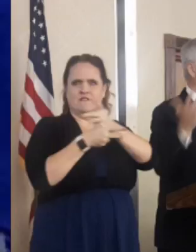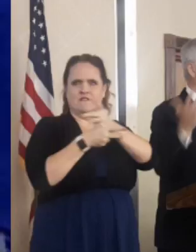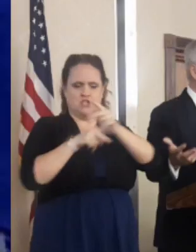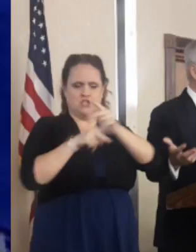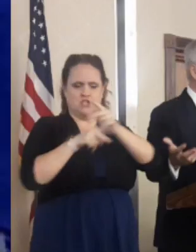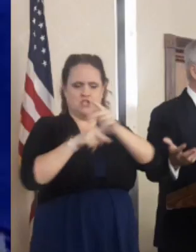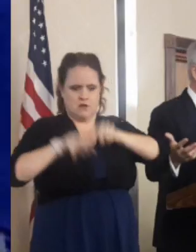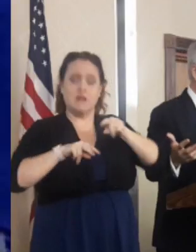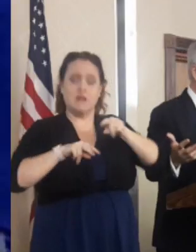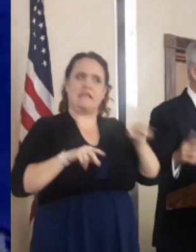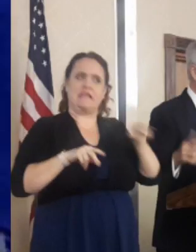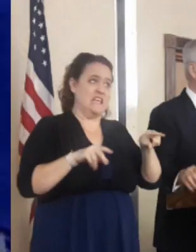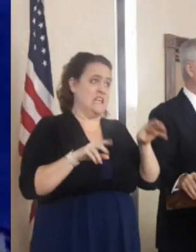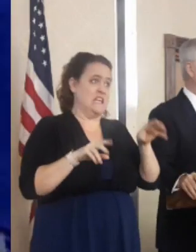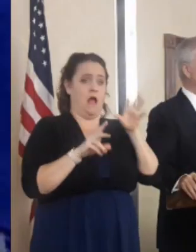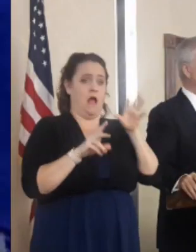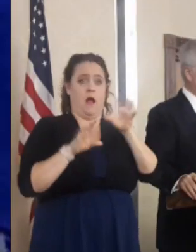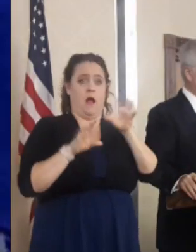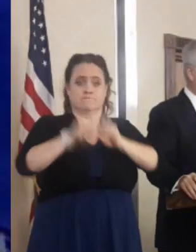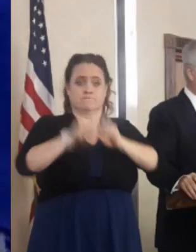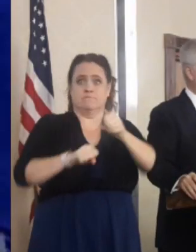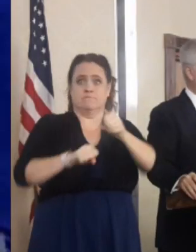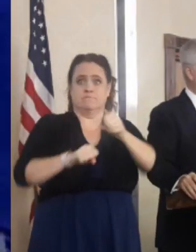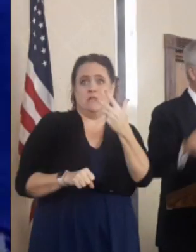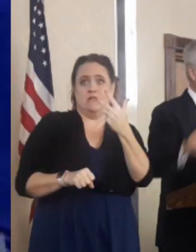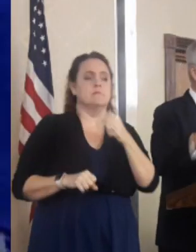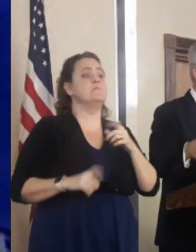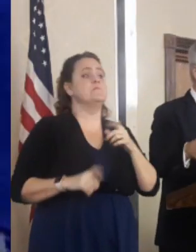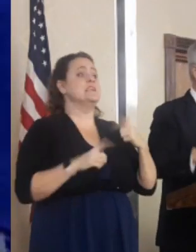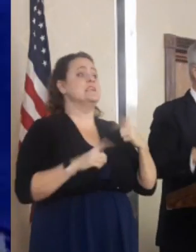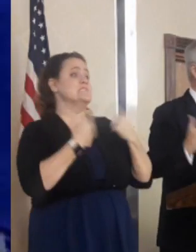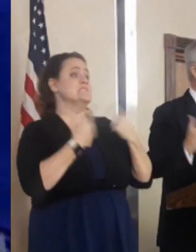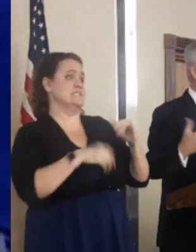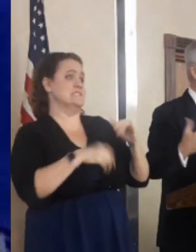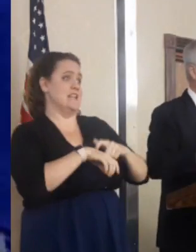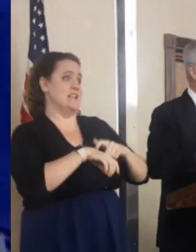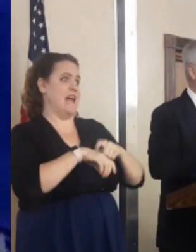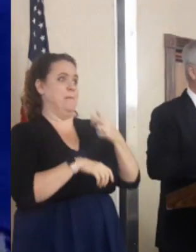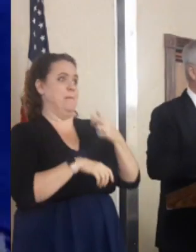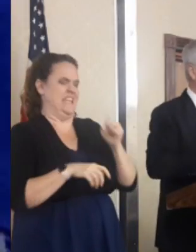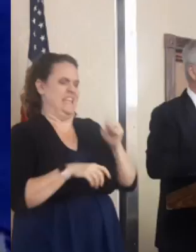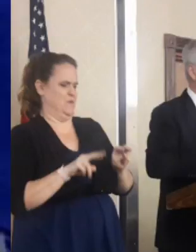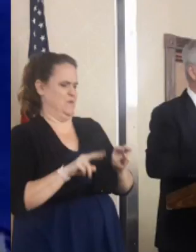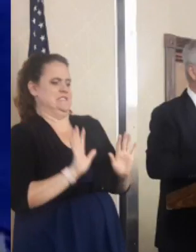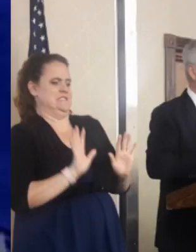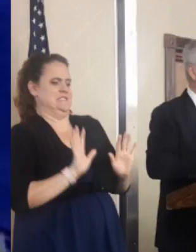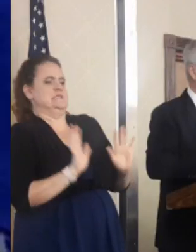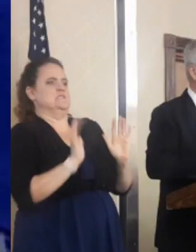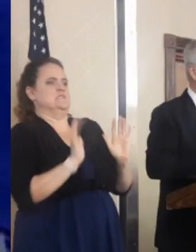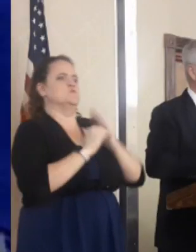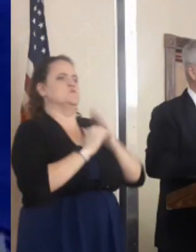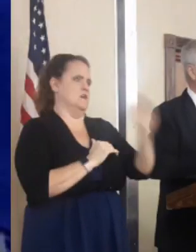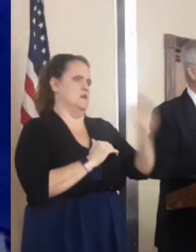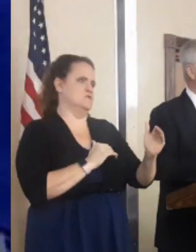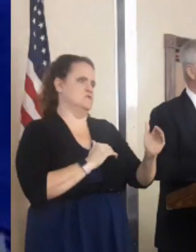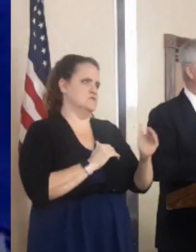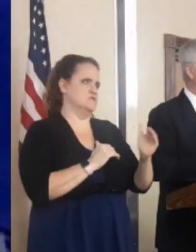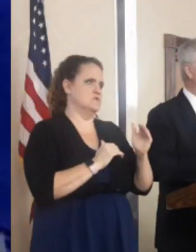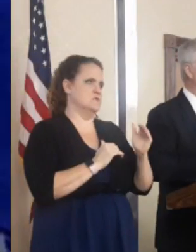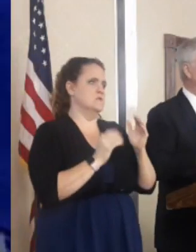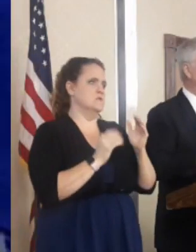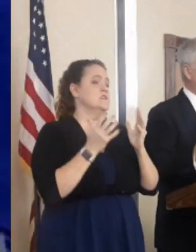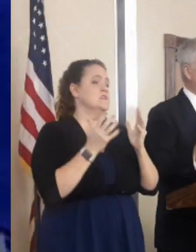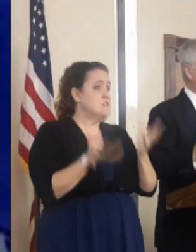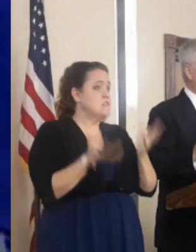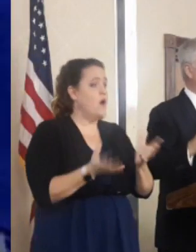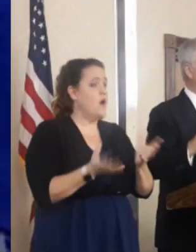to get all 3. Now, since then, he looked at that and said, ooh, that's kind of too much. And so